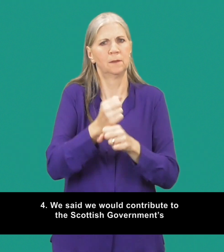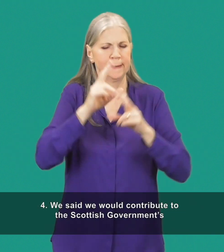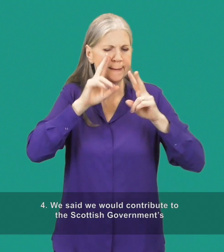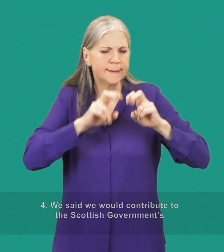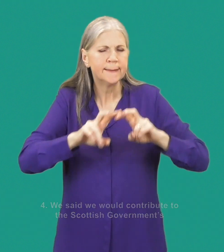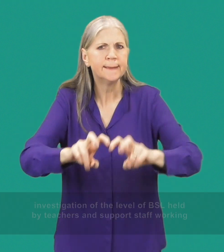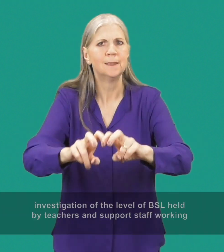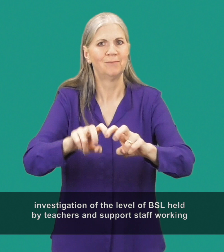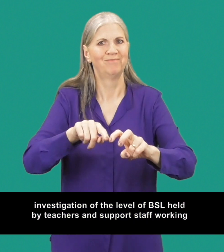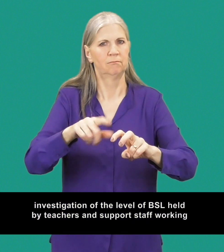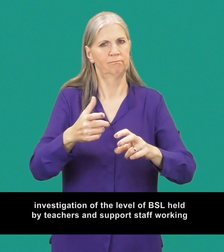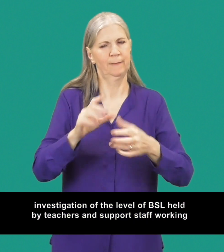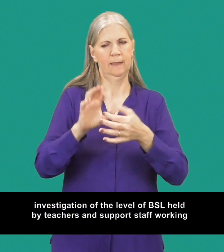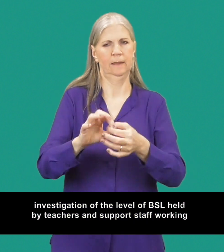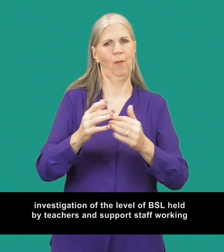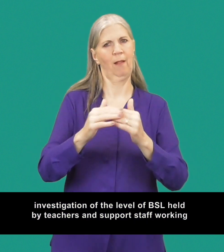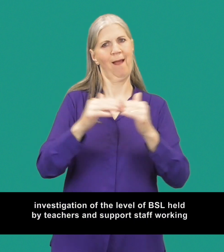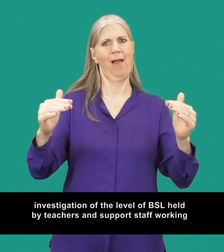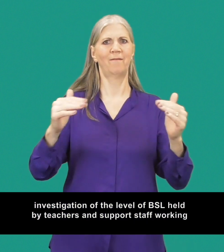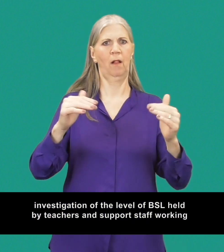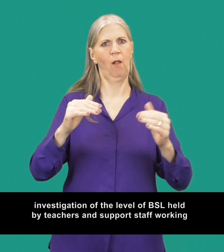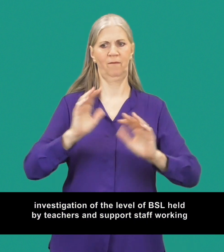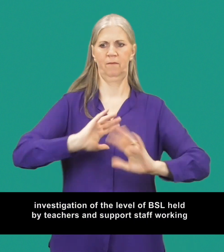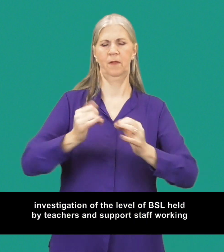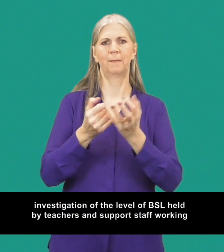level of BSL held by teachers and support staff,